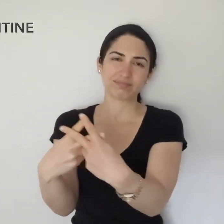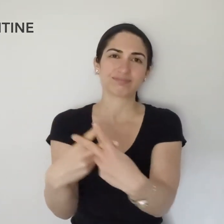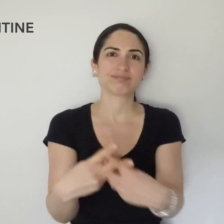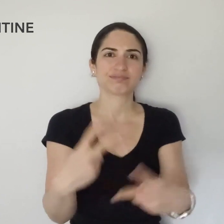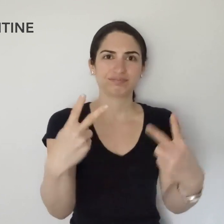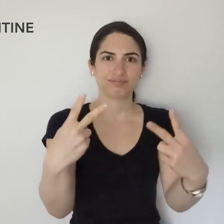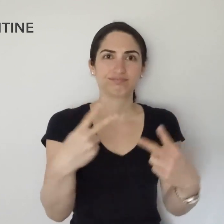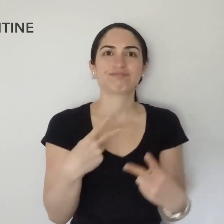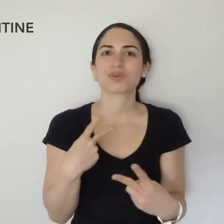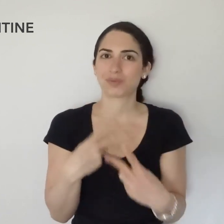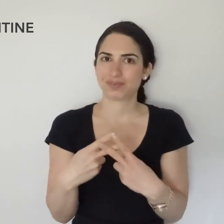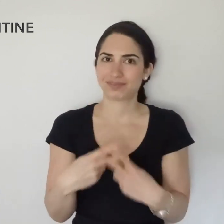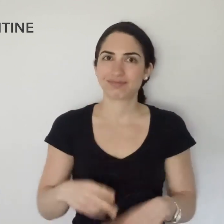Quarantine.